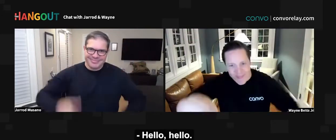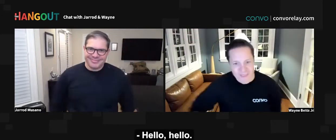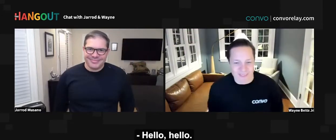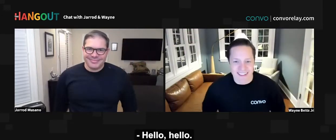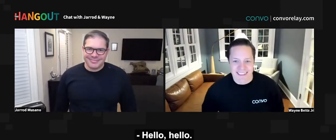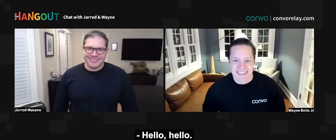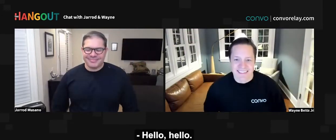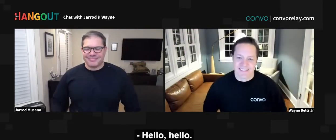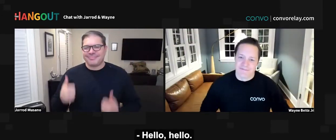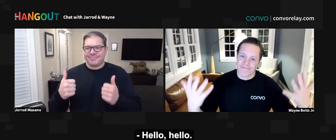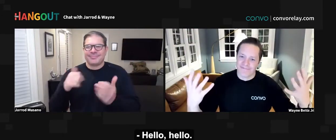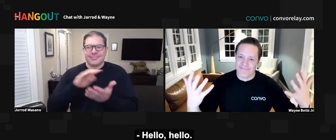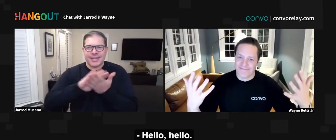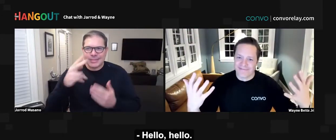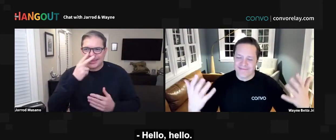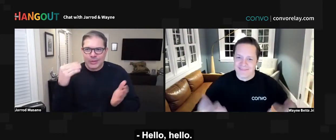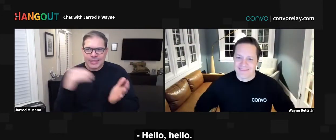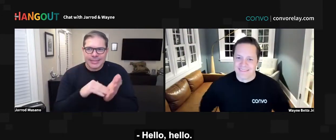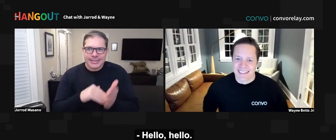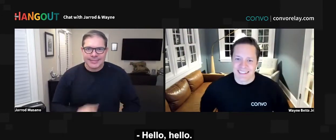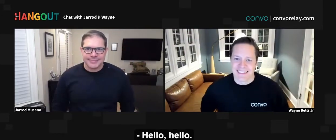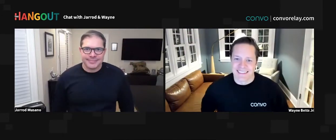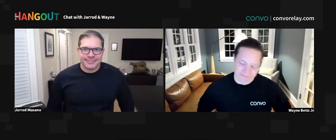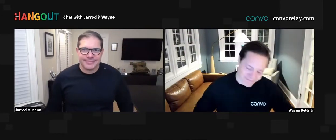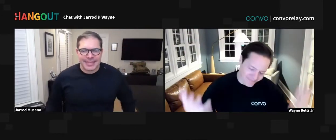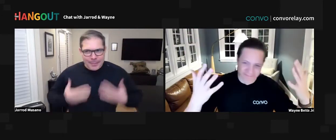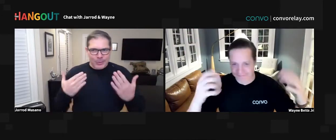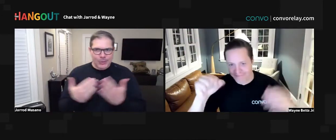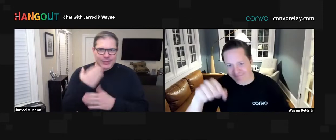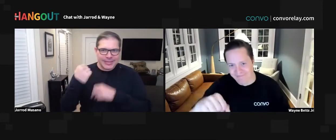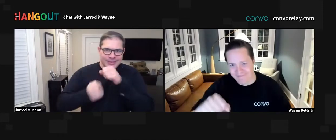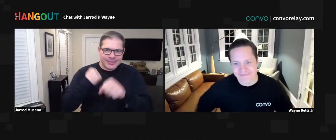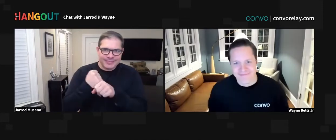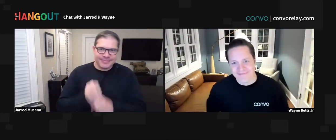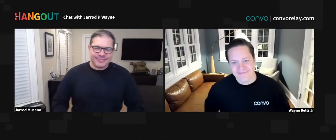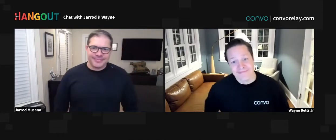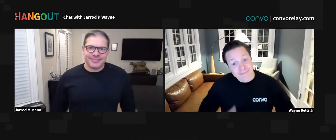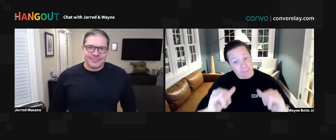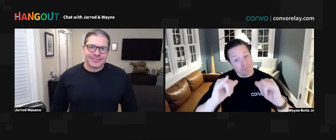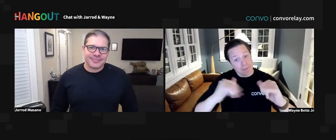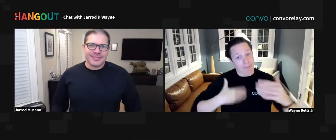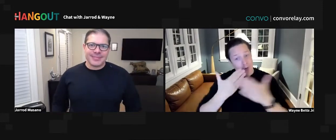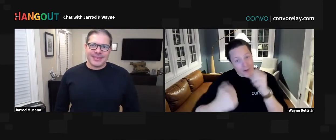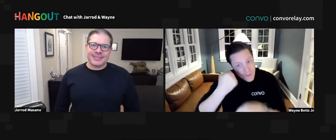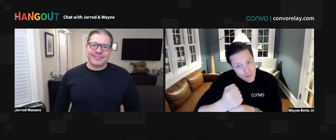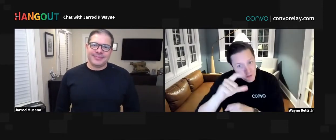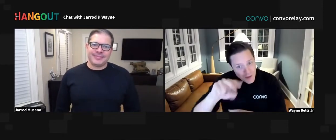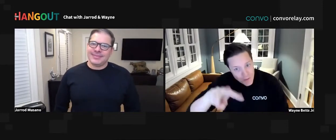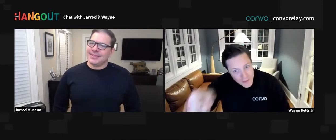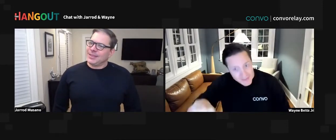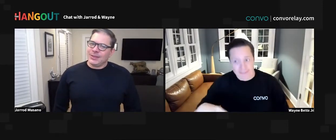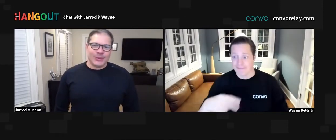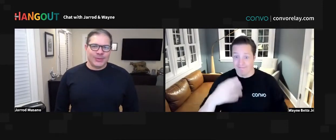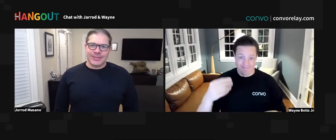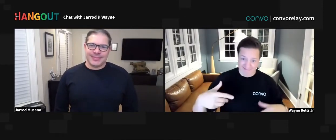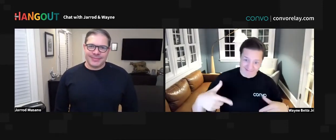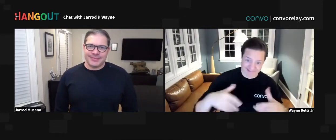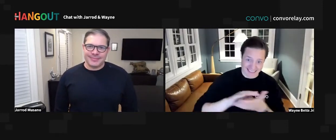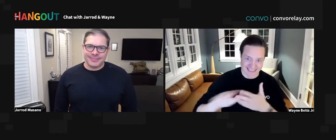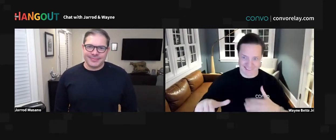Hello, Hey hello. there. Nice seeing you again. Happy New Right? Year. Happy New